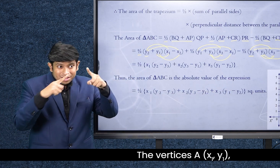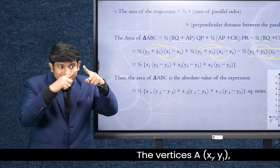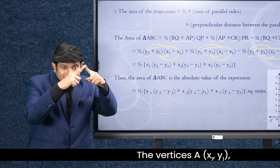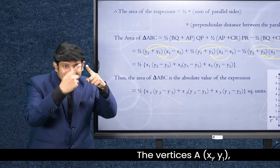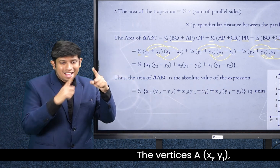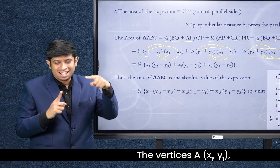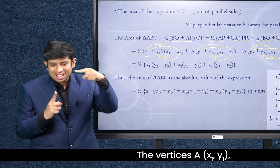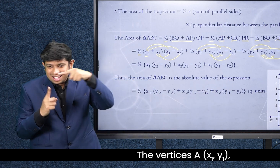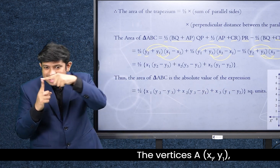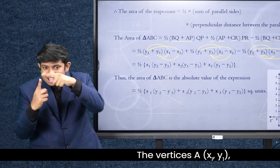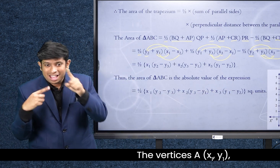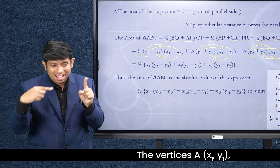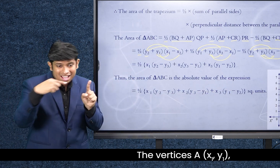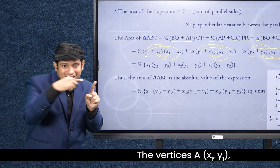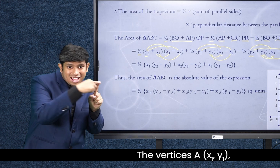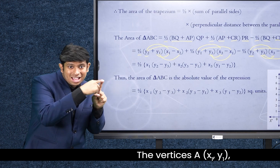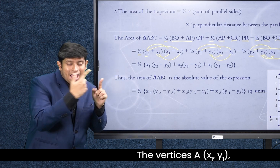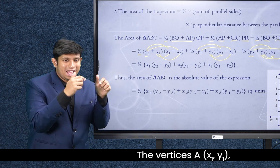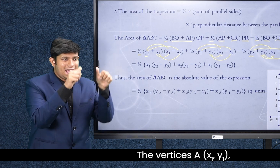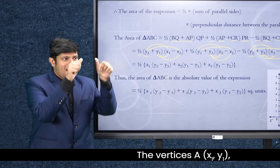vertices A x1 comma y1,